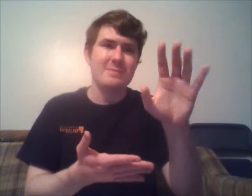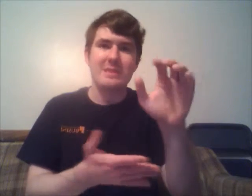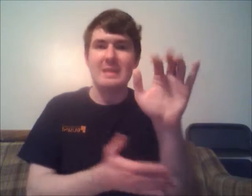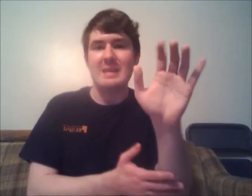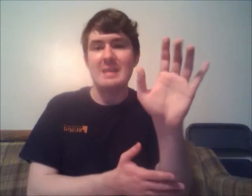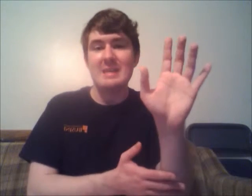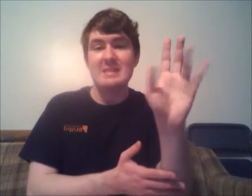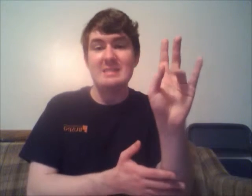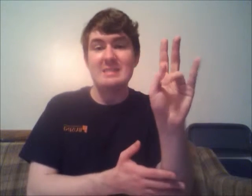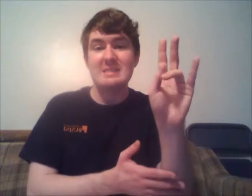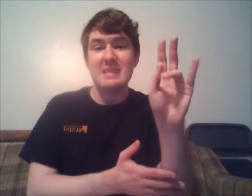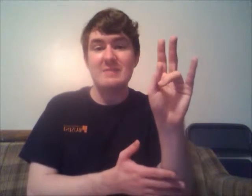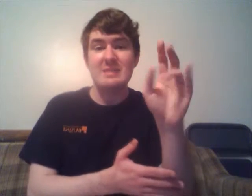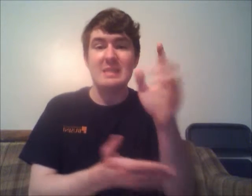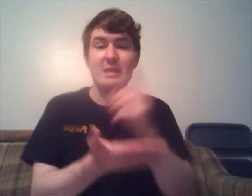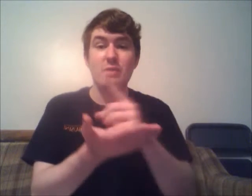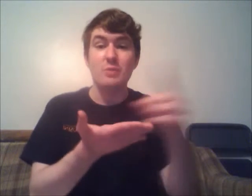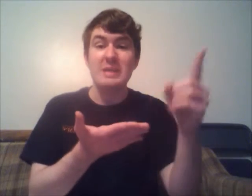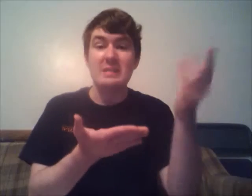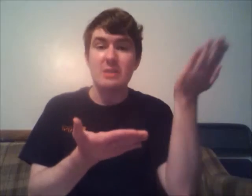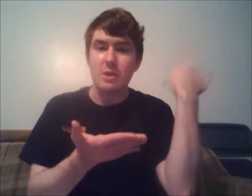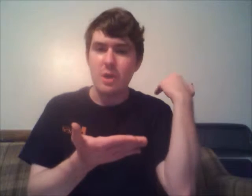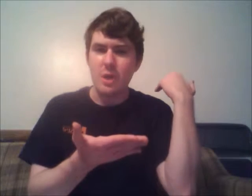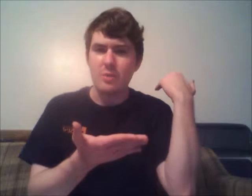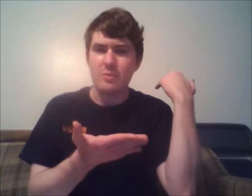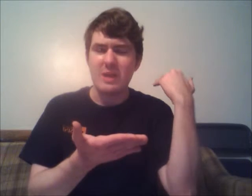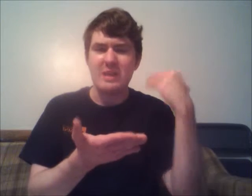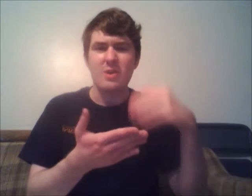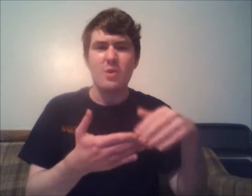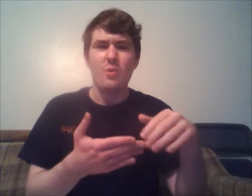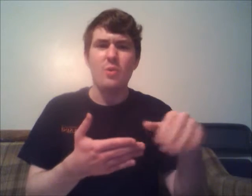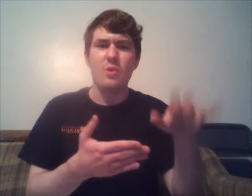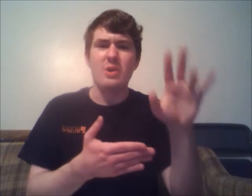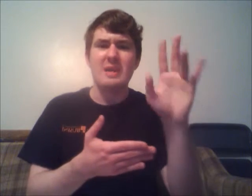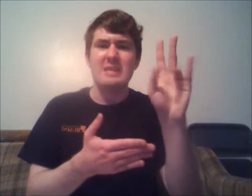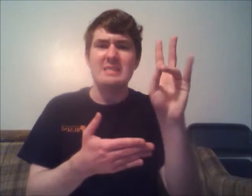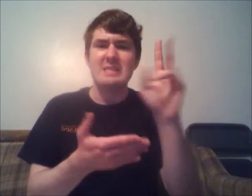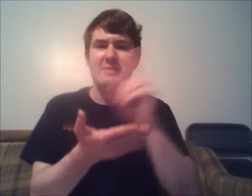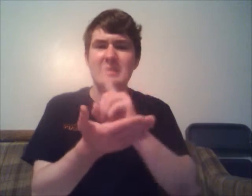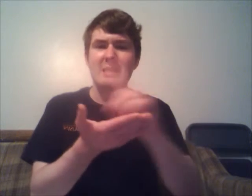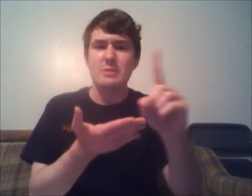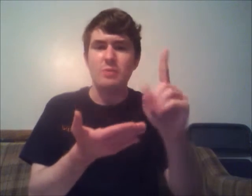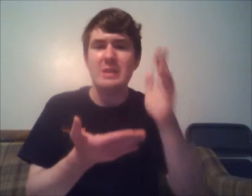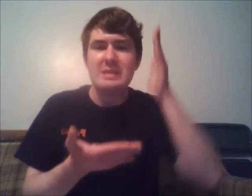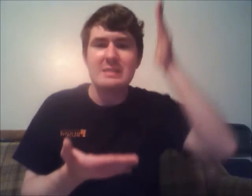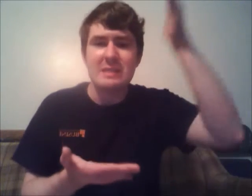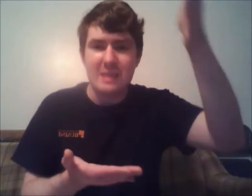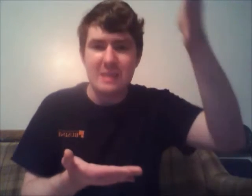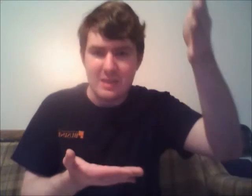like 17 weeks ago, right? Or 17 weeks in the